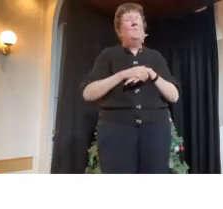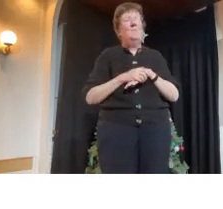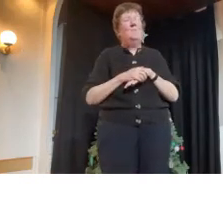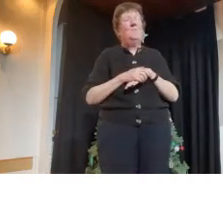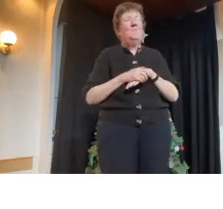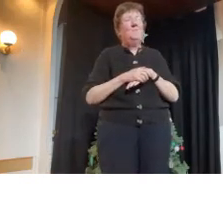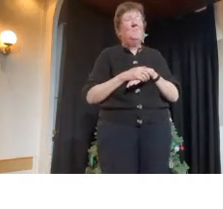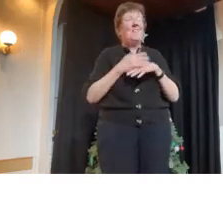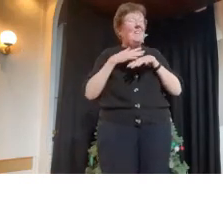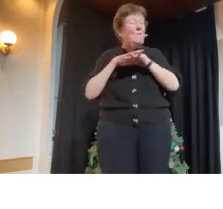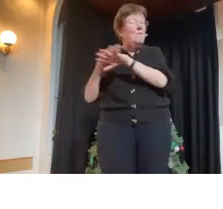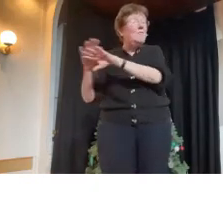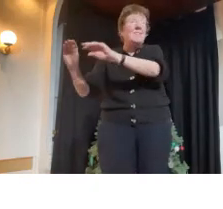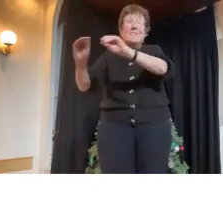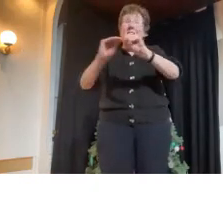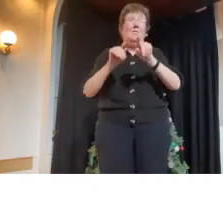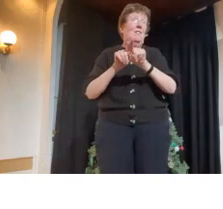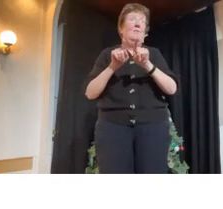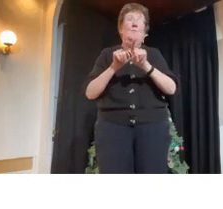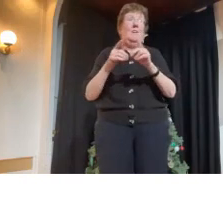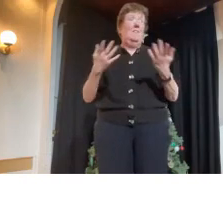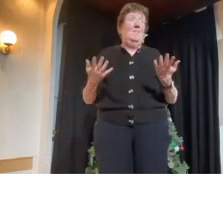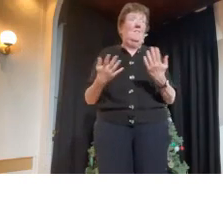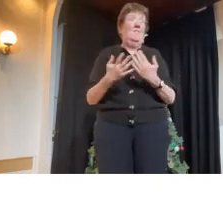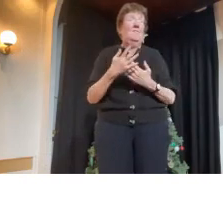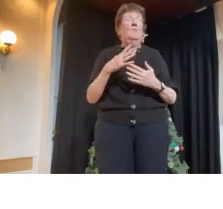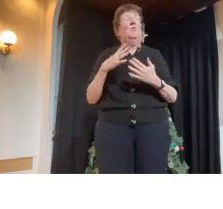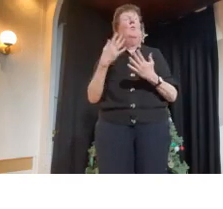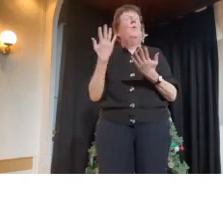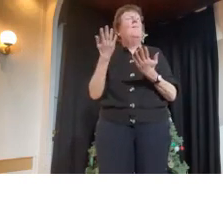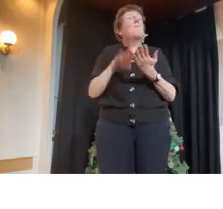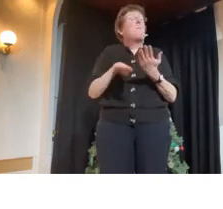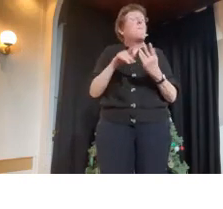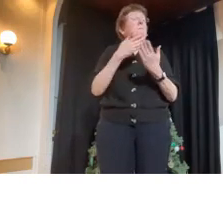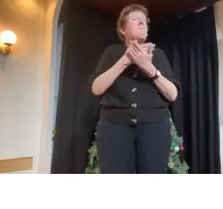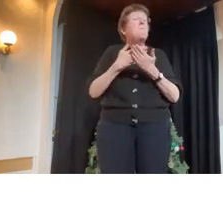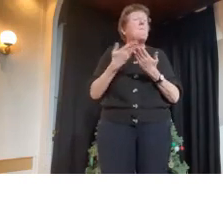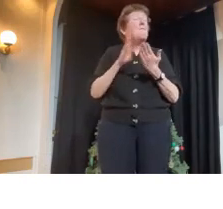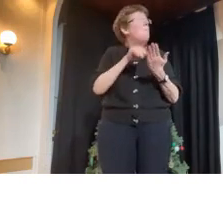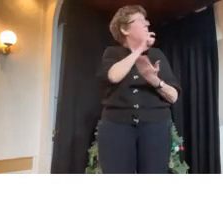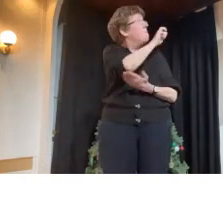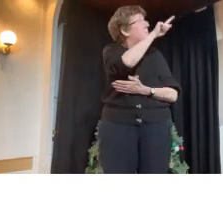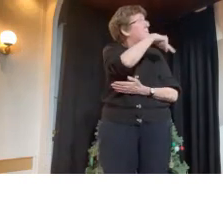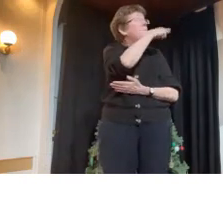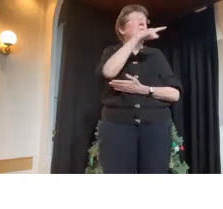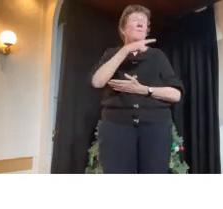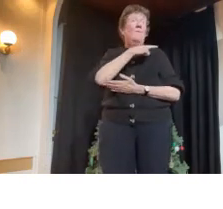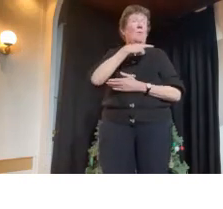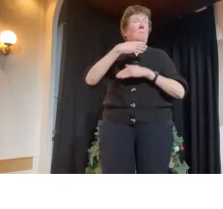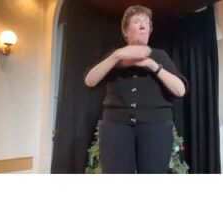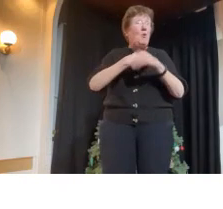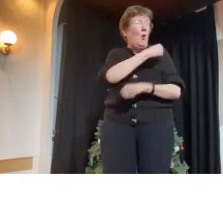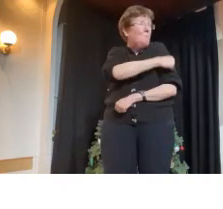you can see these terms, and these have a huge influence at all levels of a deaf child's education.